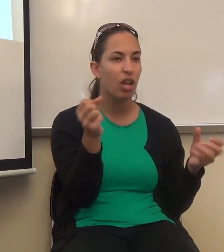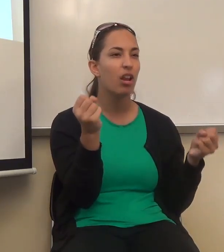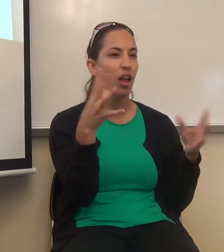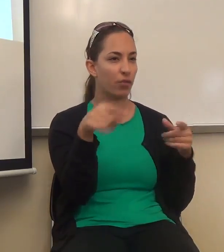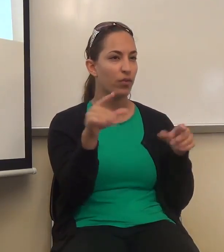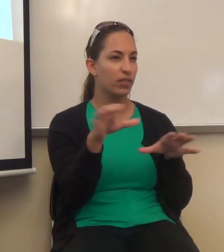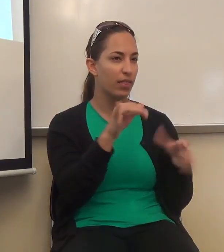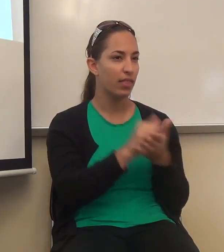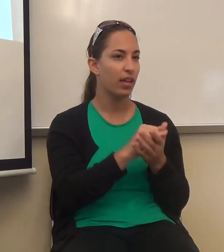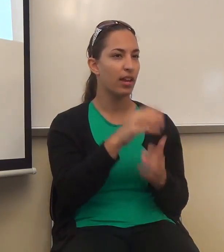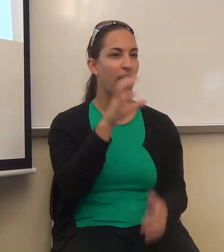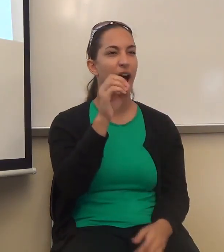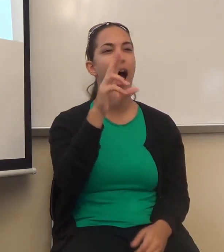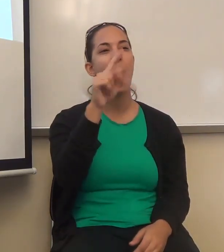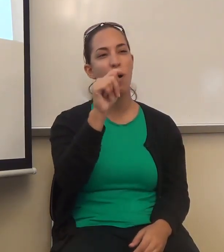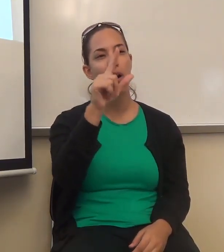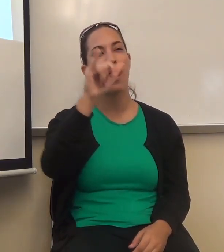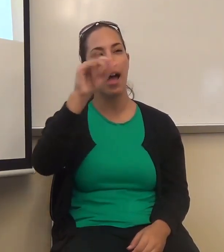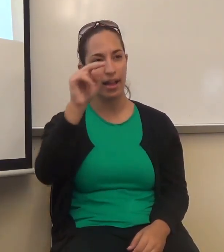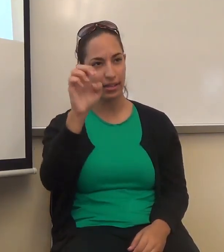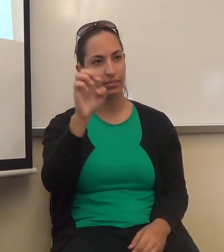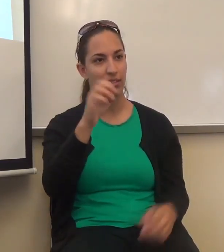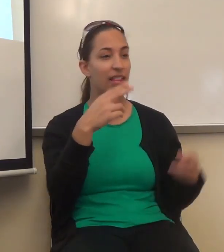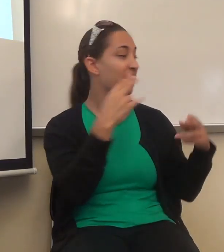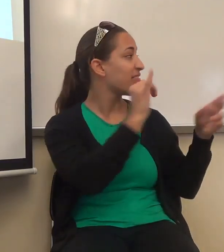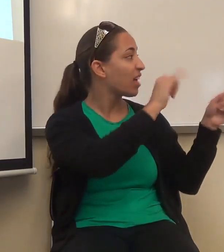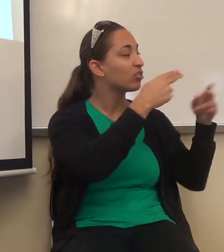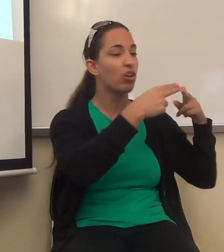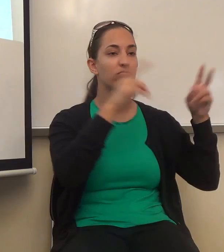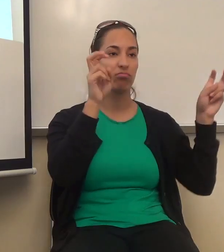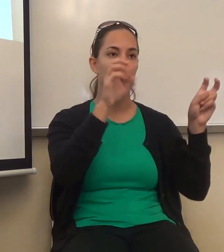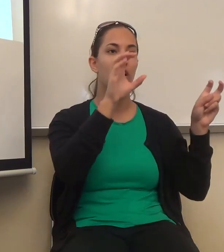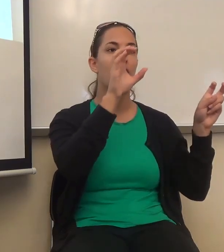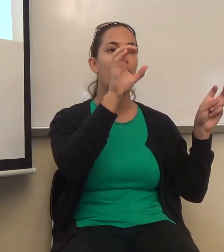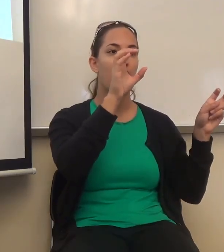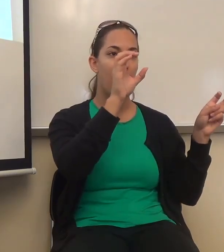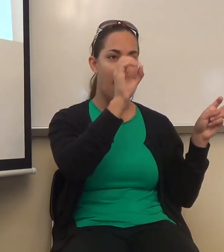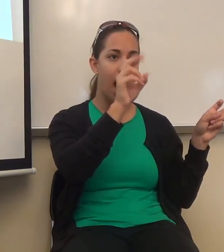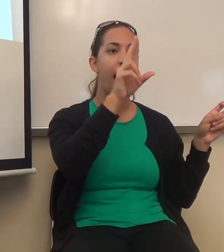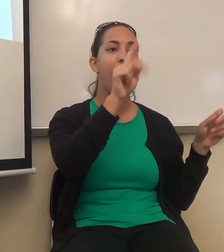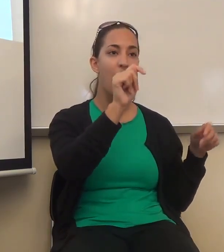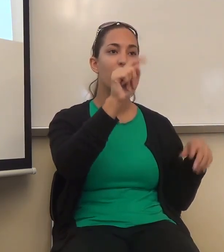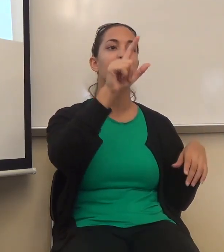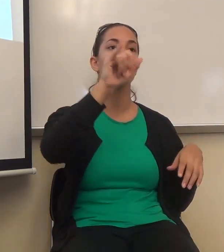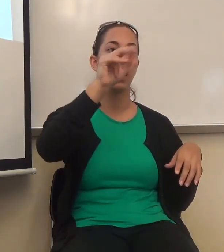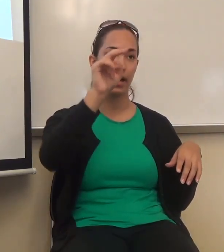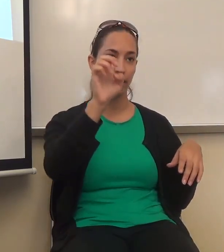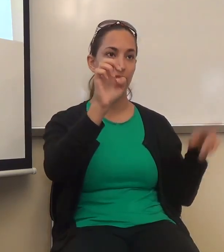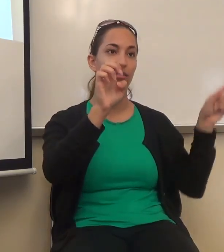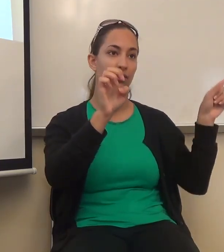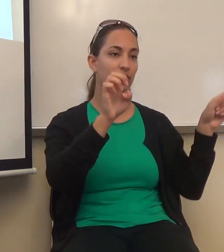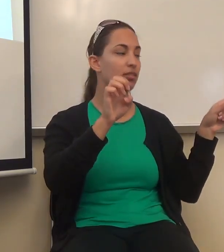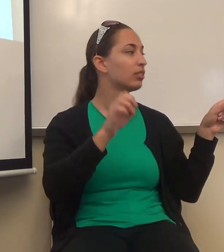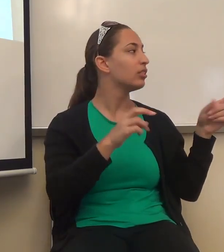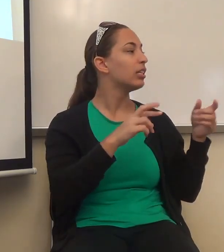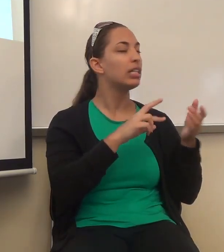at different stages. If you haven't, you will, okay? But what we're doing is we're only dealing